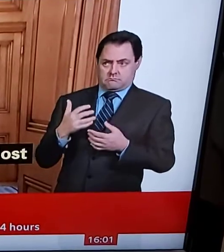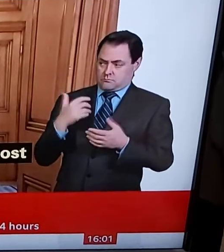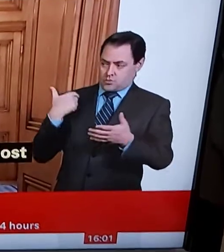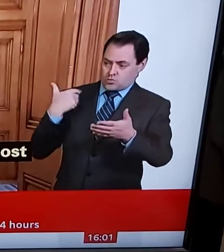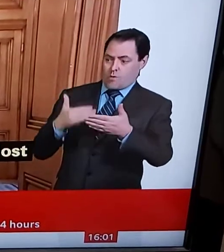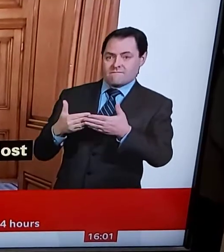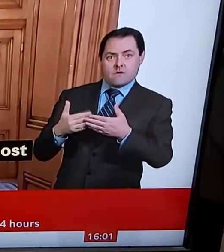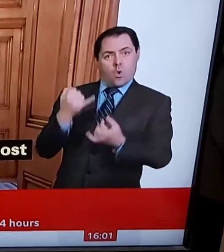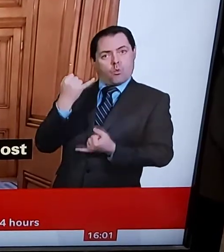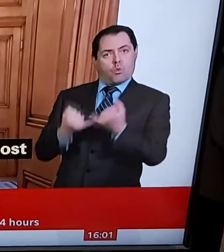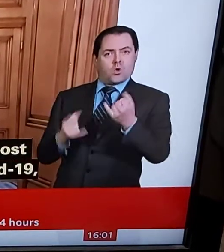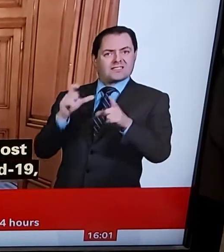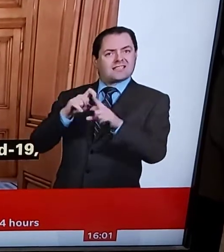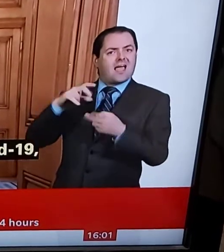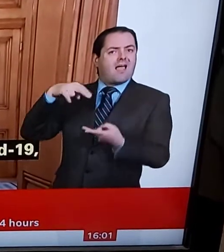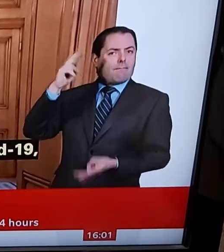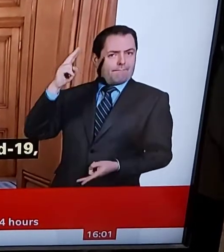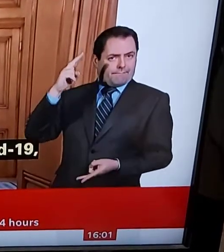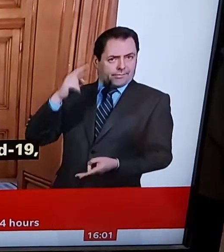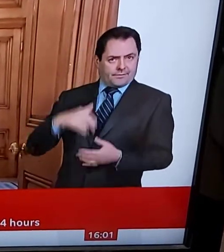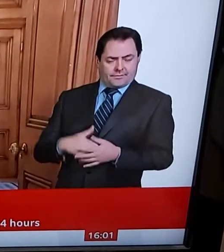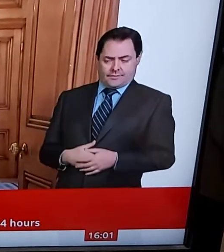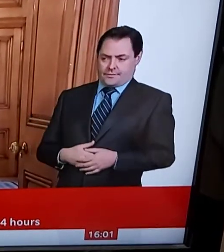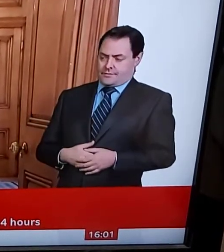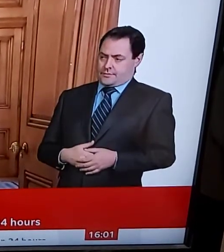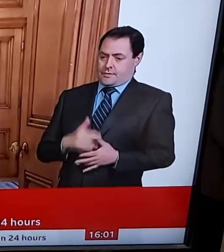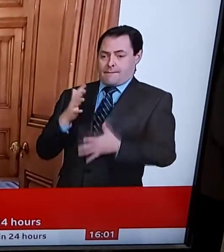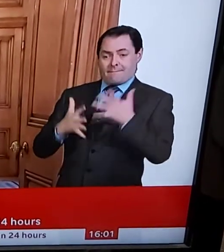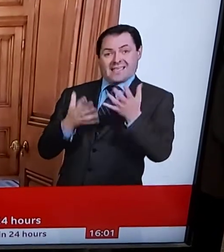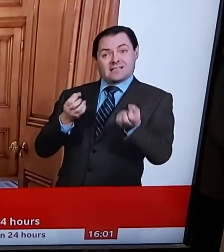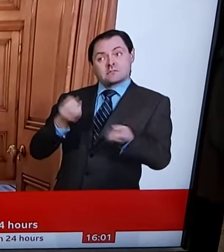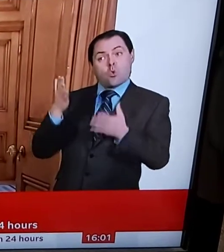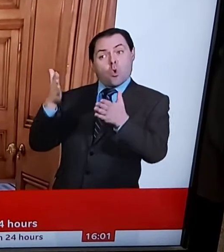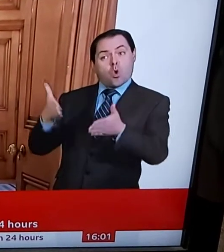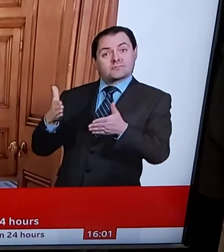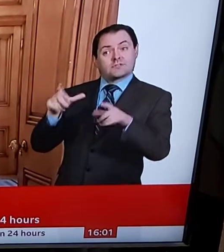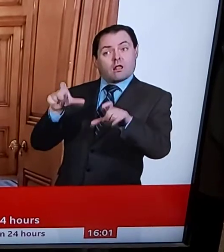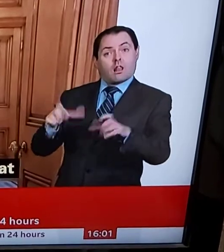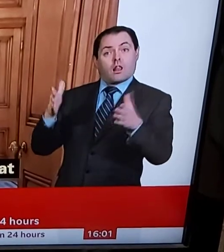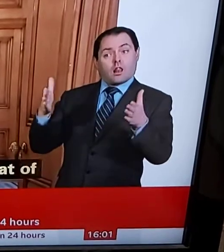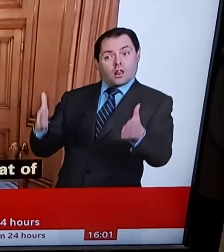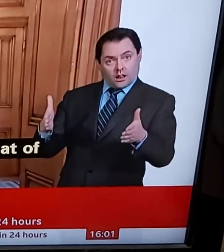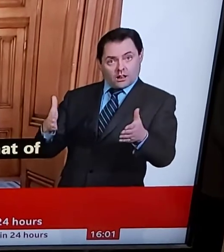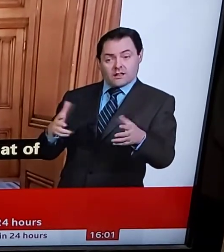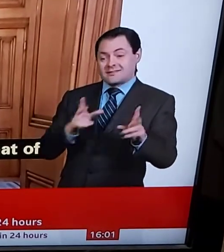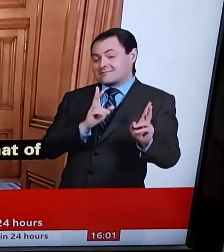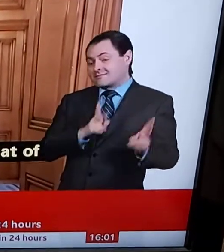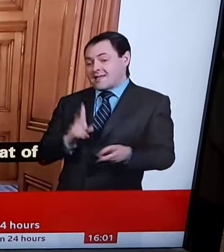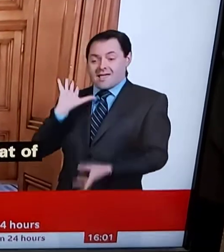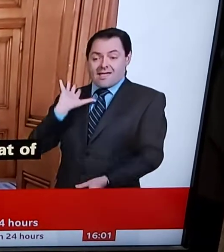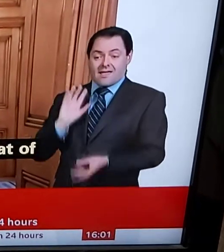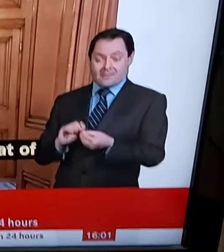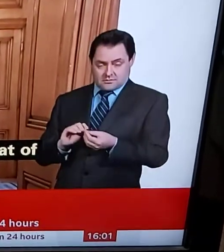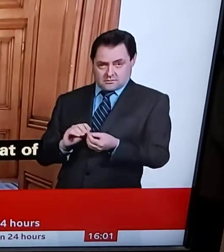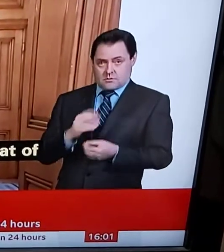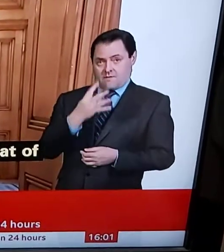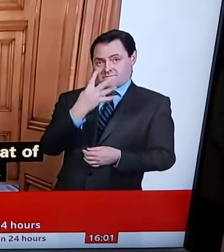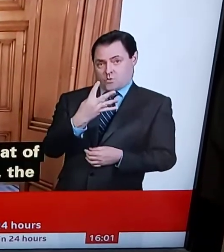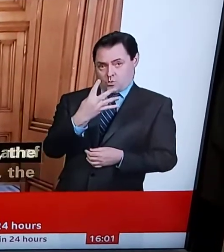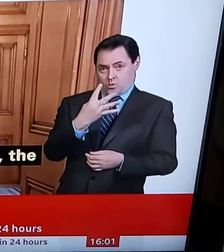recorded. And that means that of those hospitalised in the UK, the number who've passed away now totals